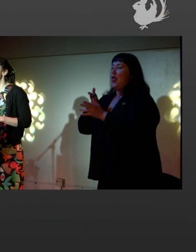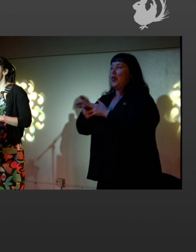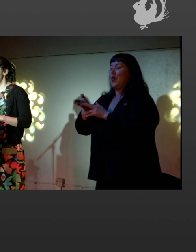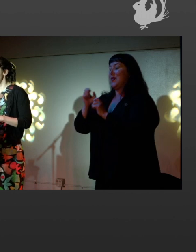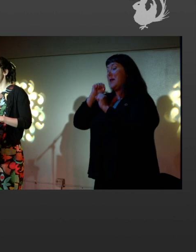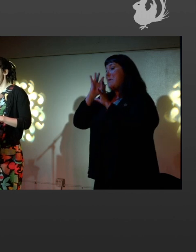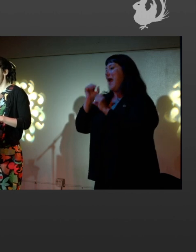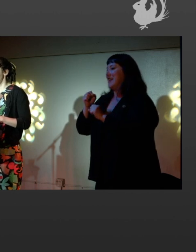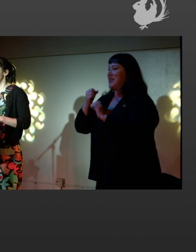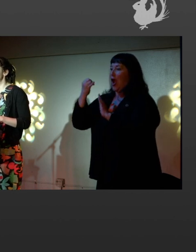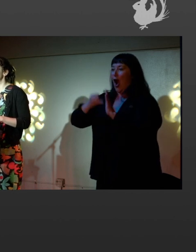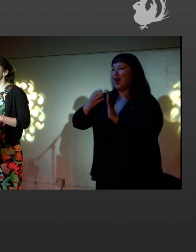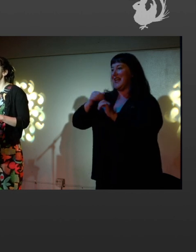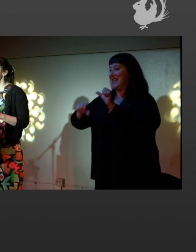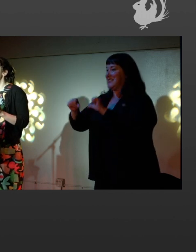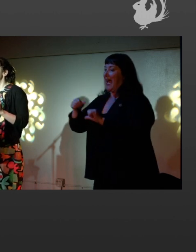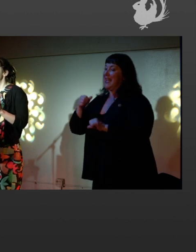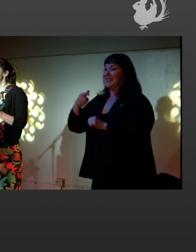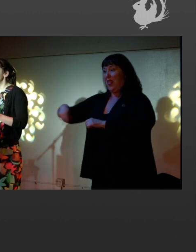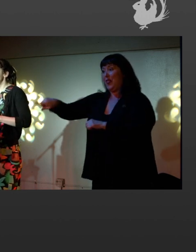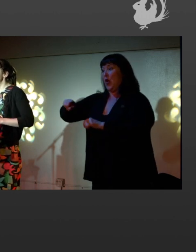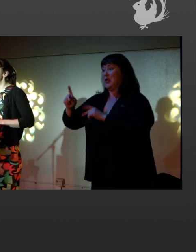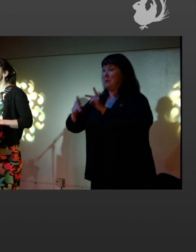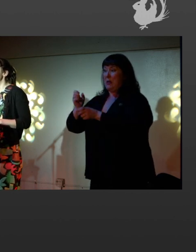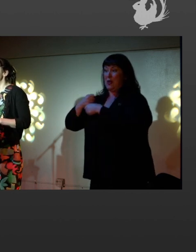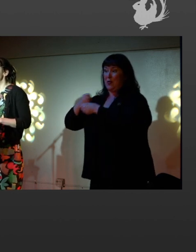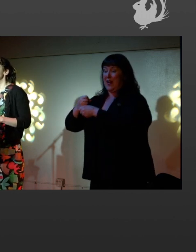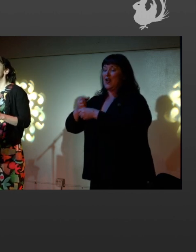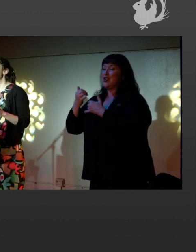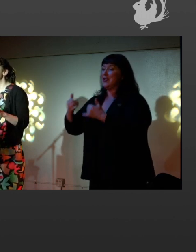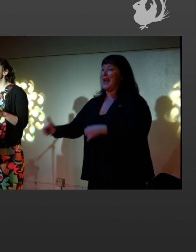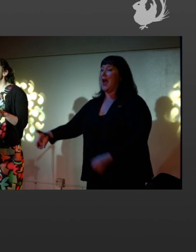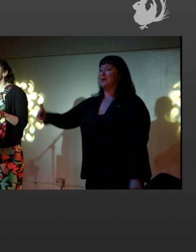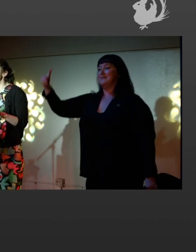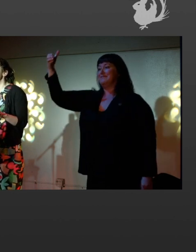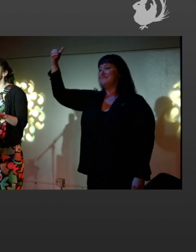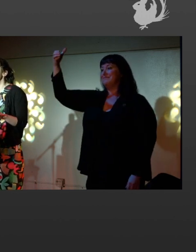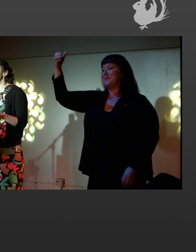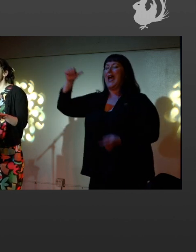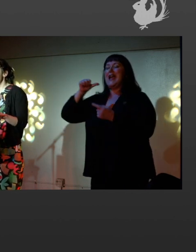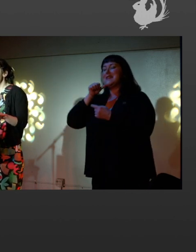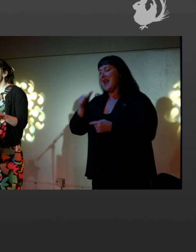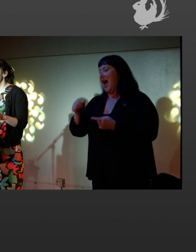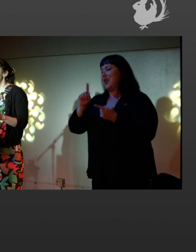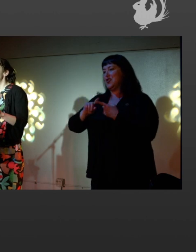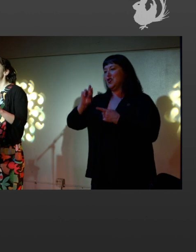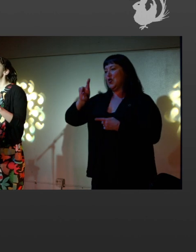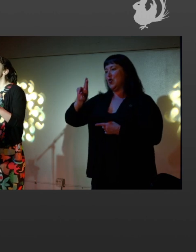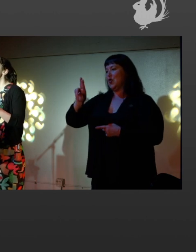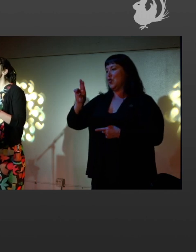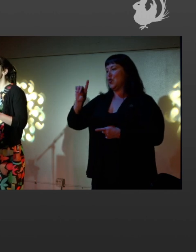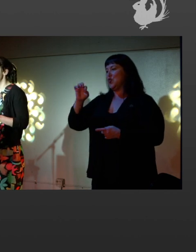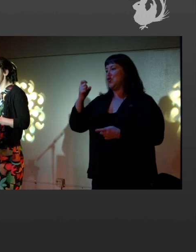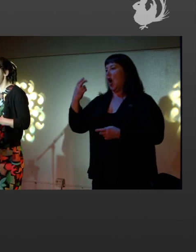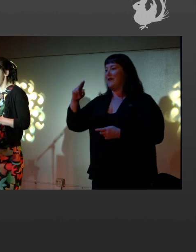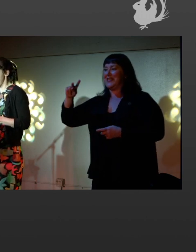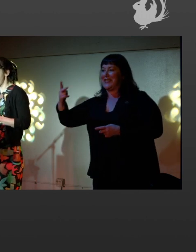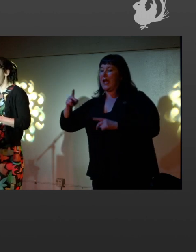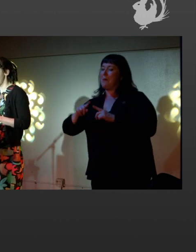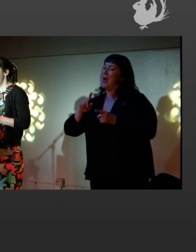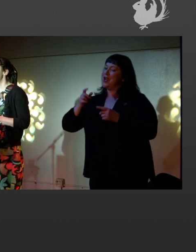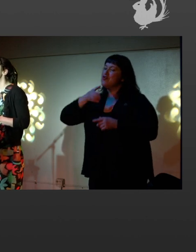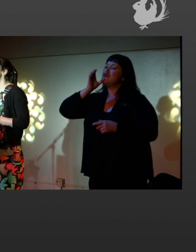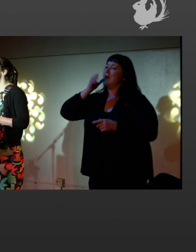science that they created. So let's drink, not to Rudolf II per se, but to his